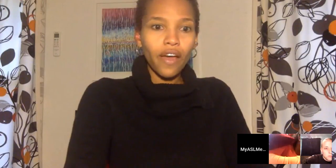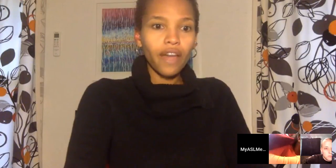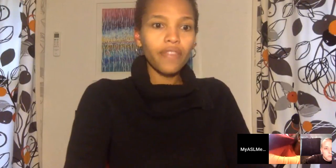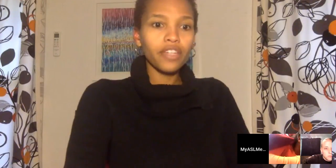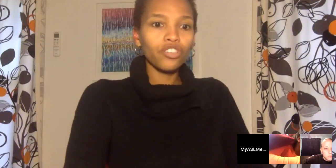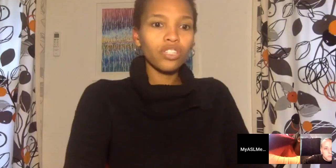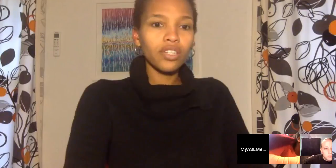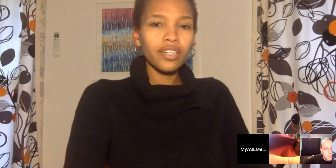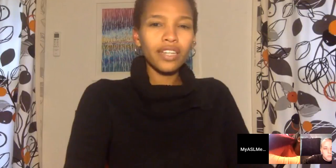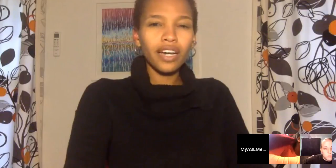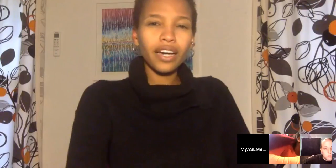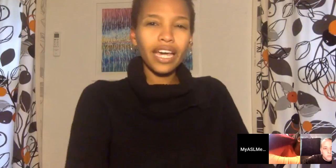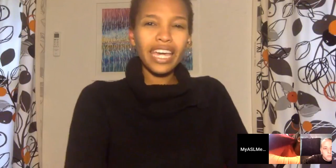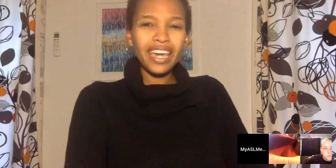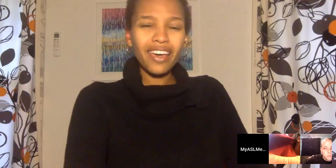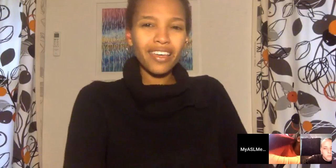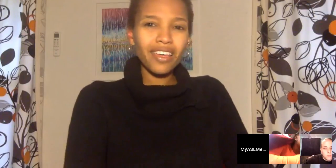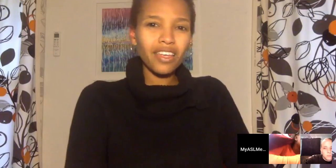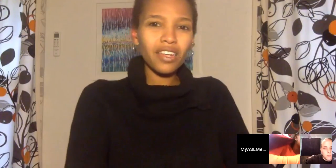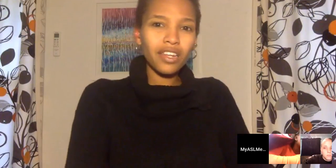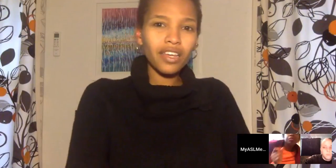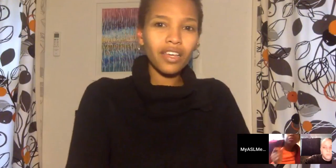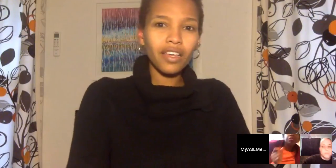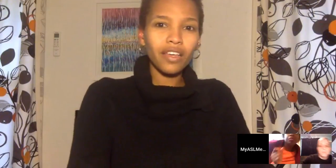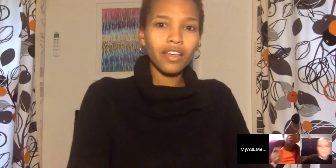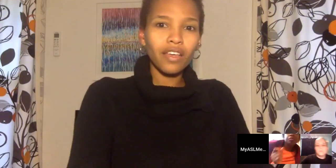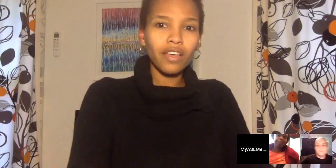And then she does it again.